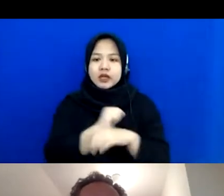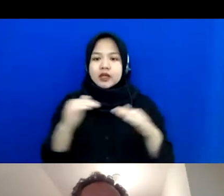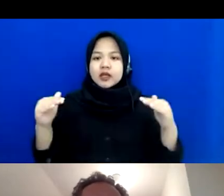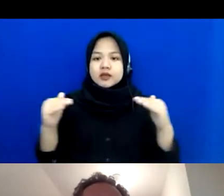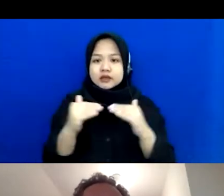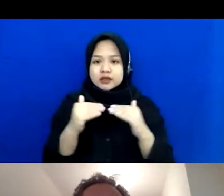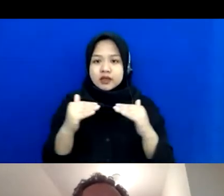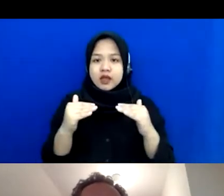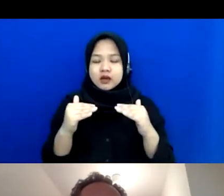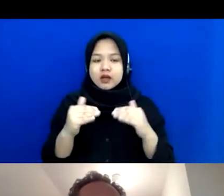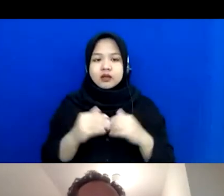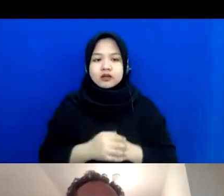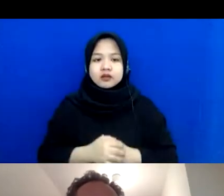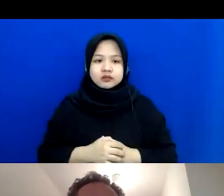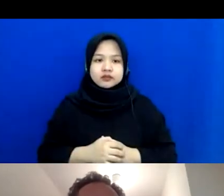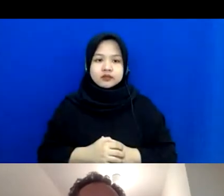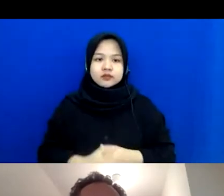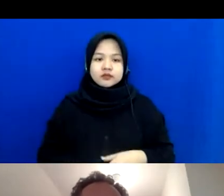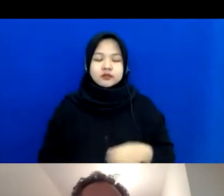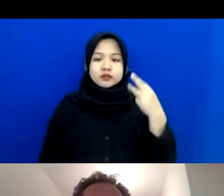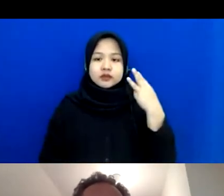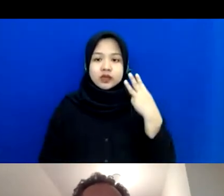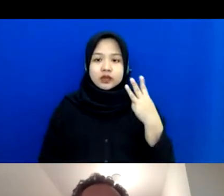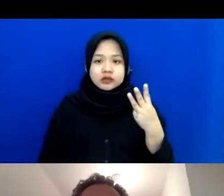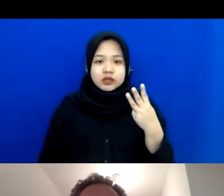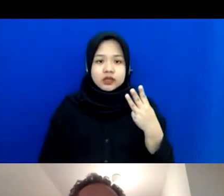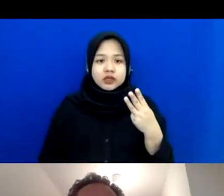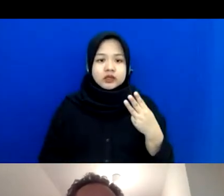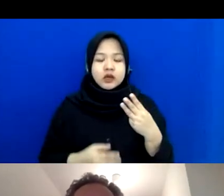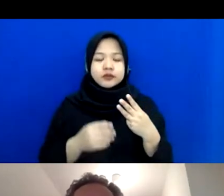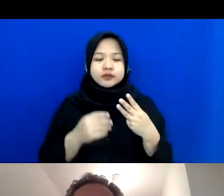disabilities. The third category, perhaps, is one that we don't